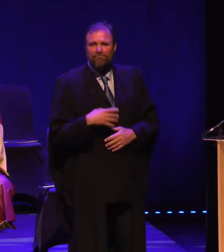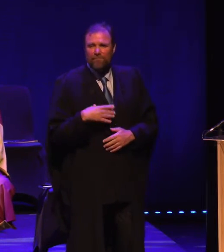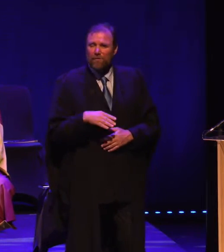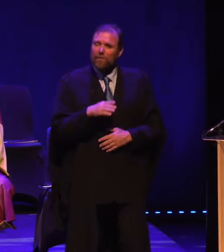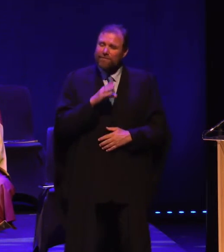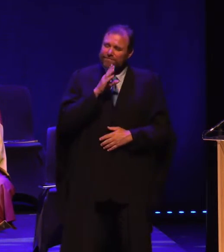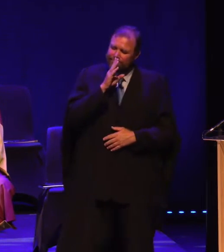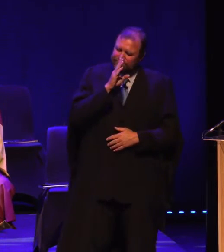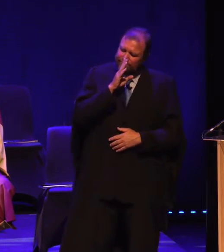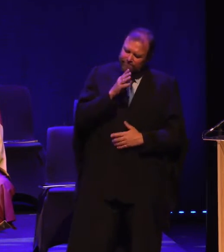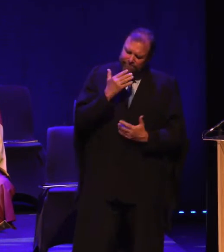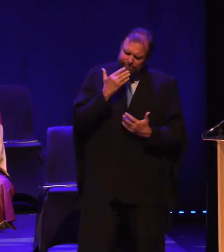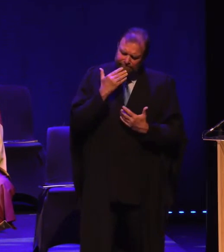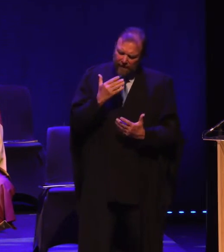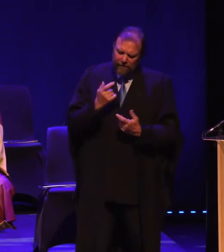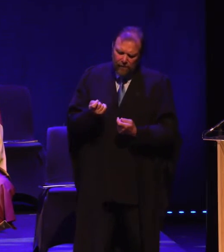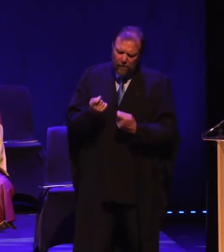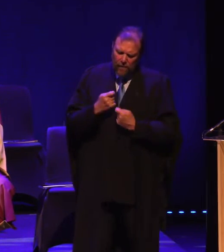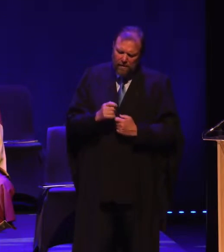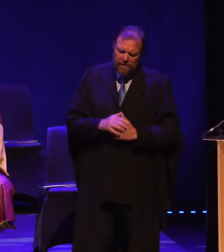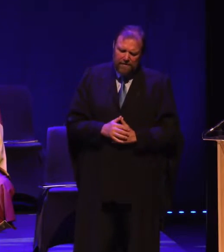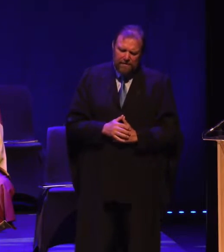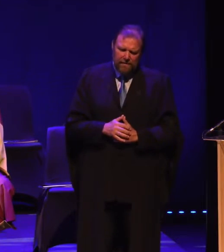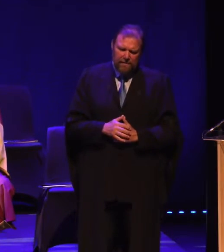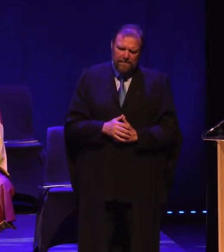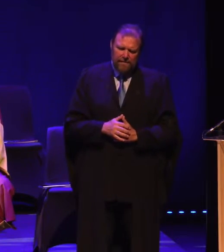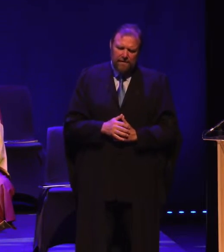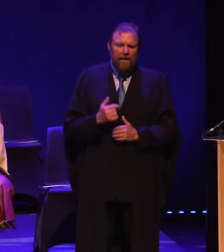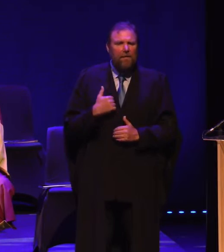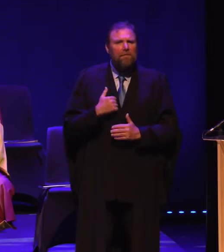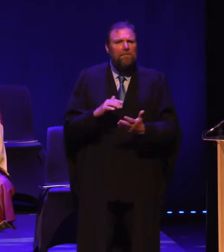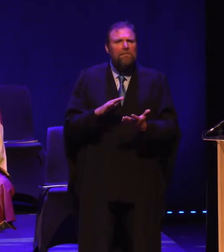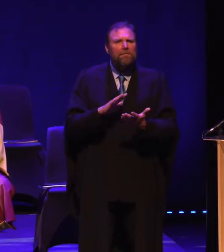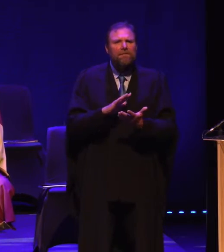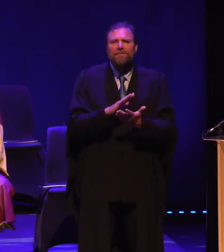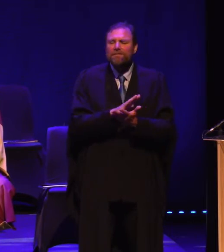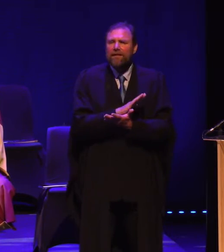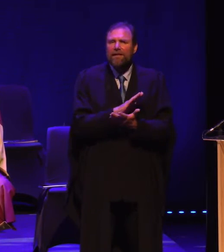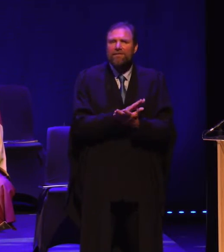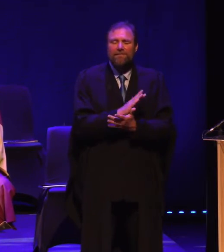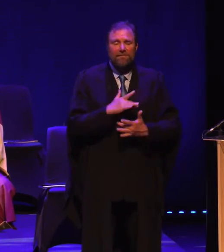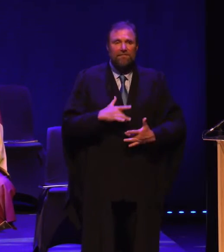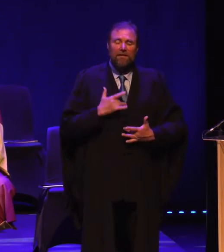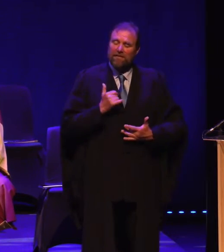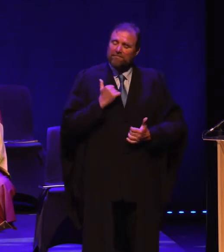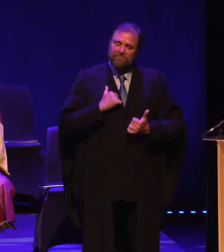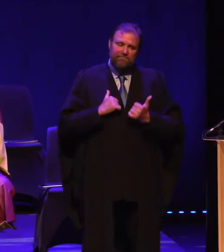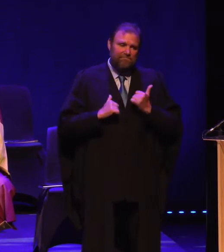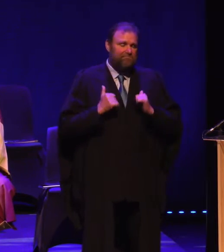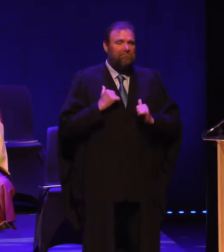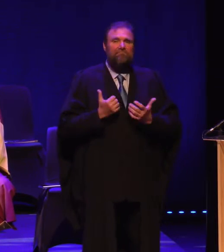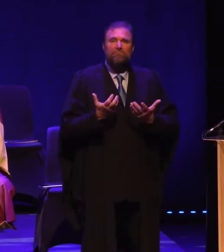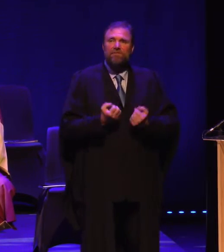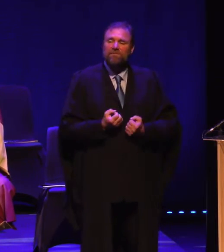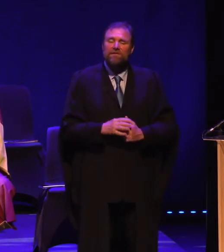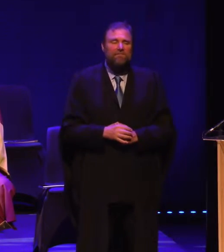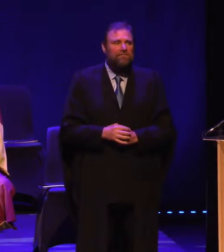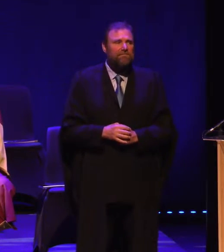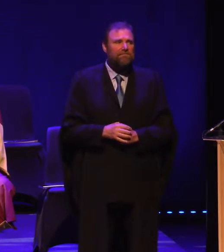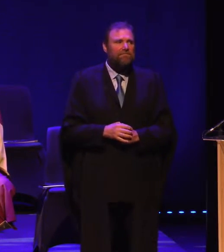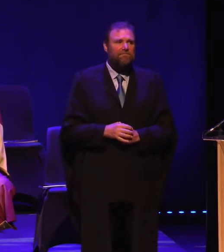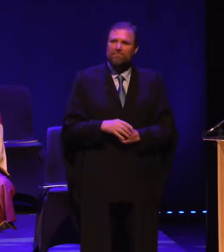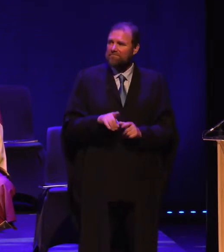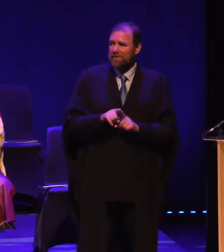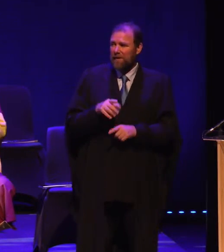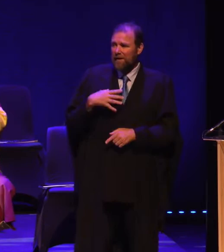thank you for this prestigious award. I'm absolutely delighted and feel very privileged to receive it. I'd also like to